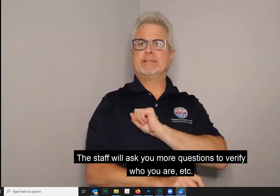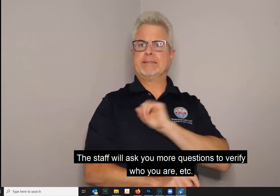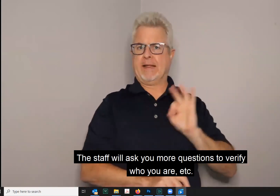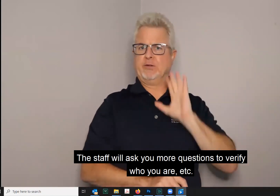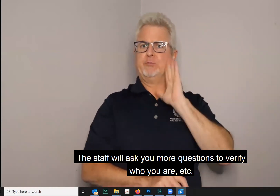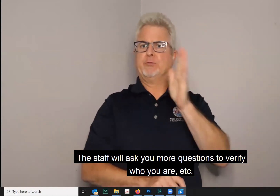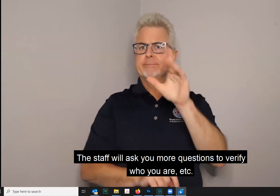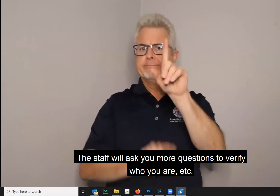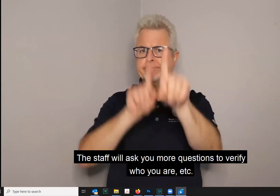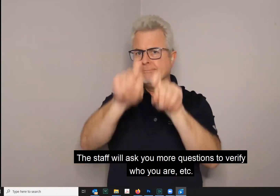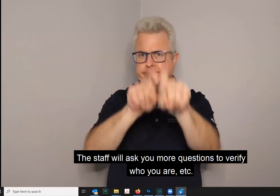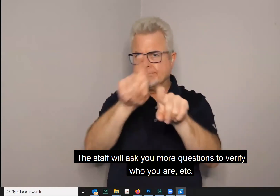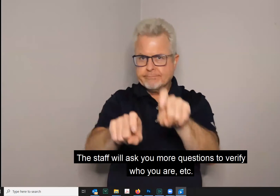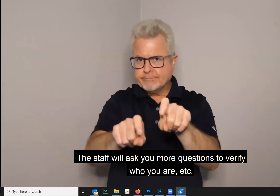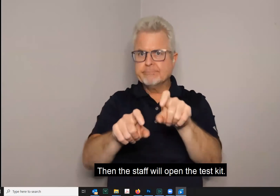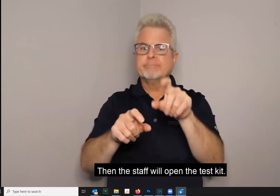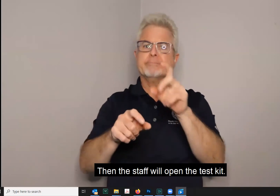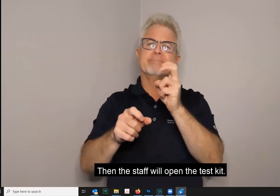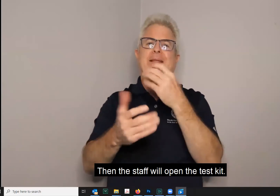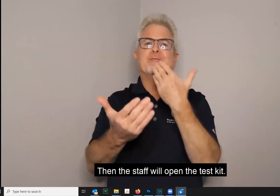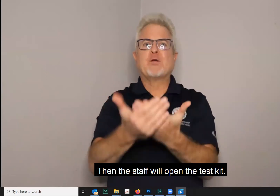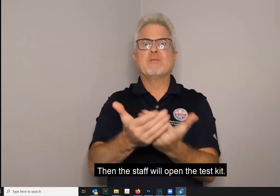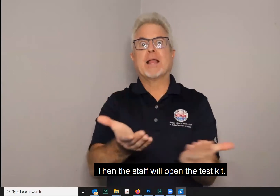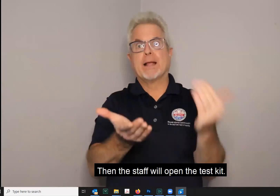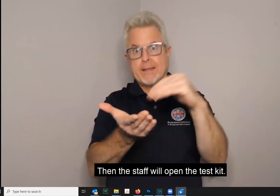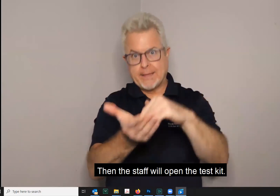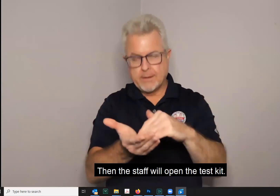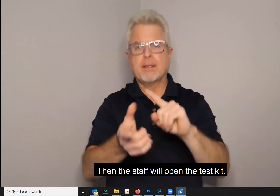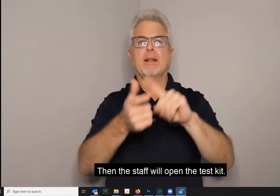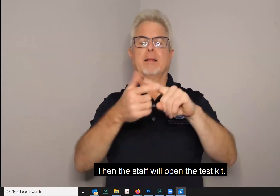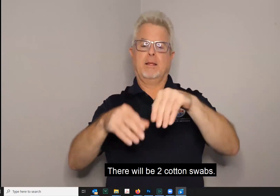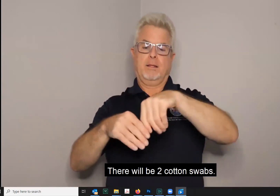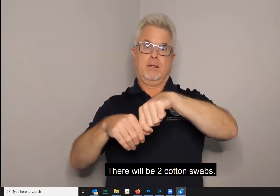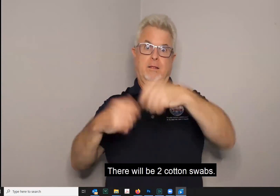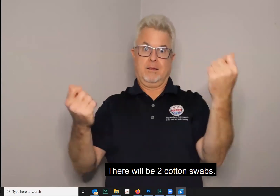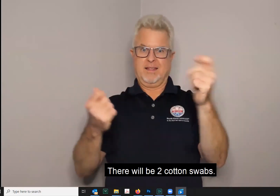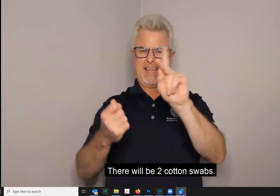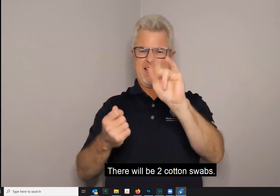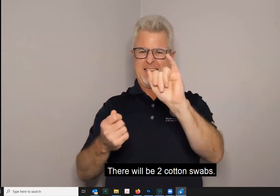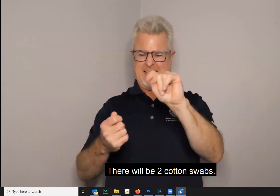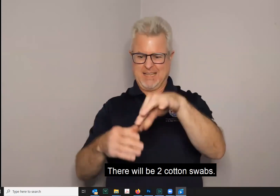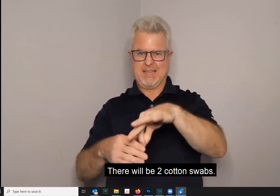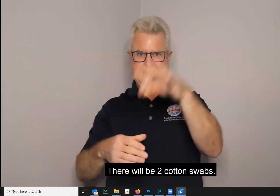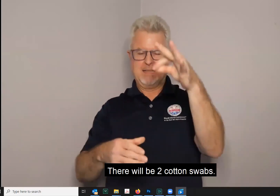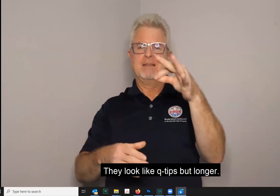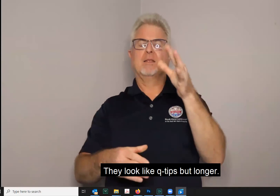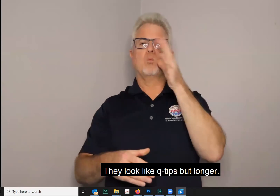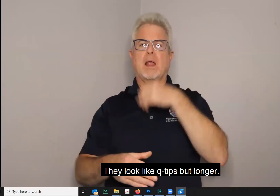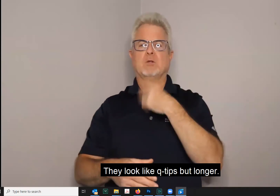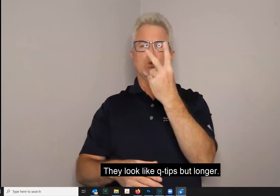The staff there will ask you more questions to verify who you are. Then they will open the test kit.